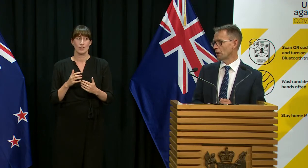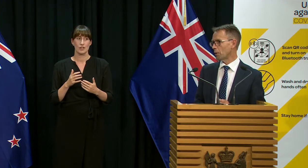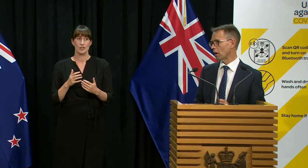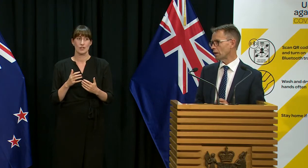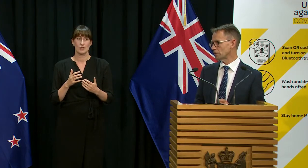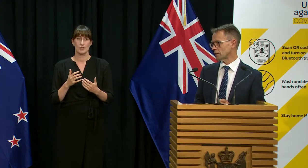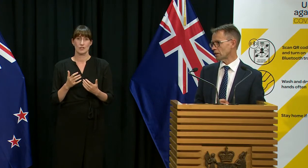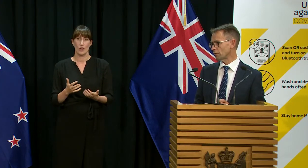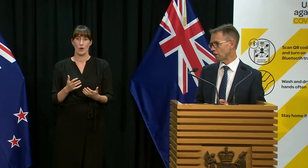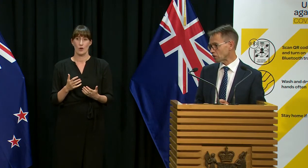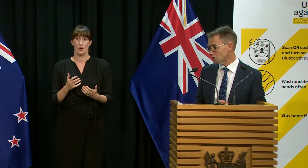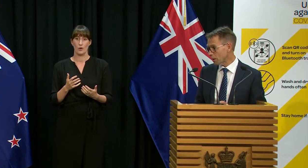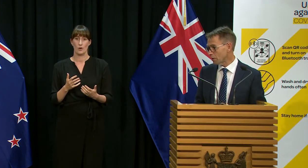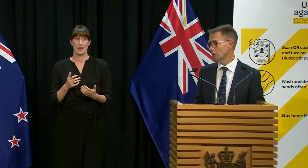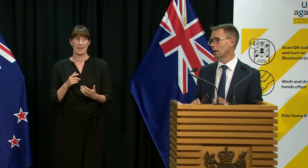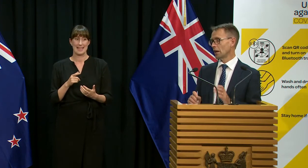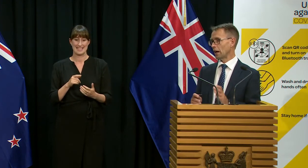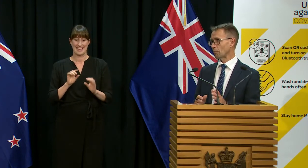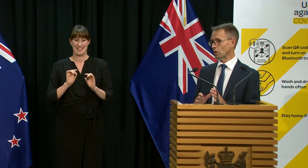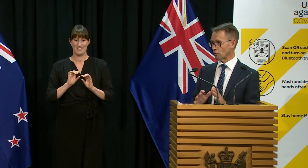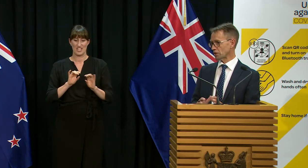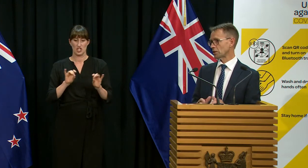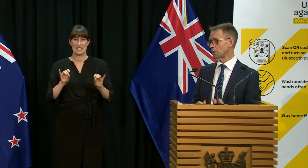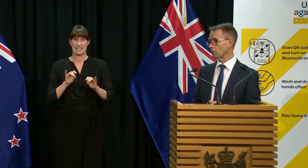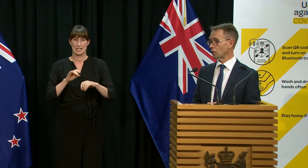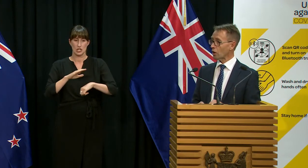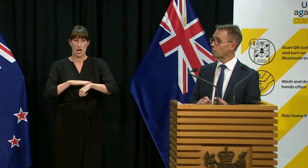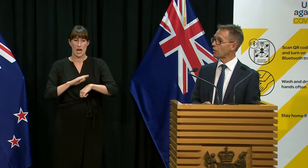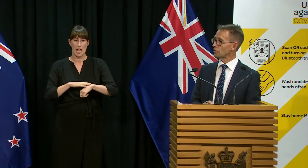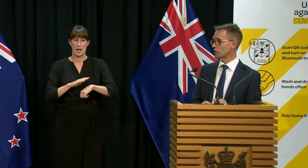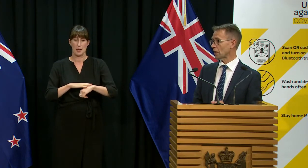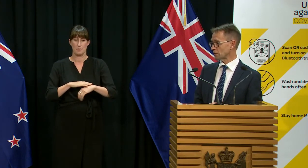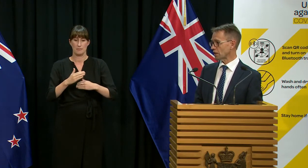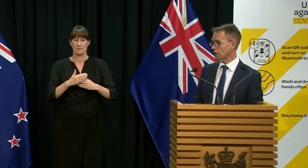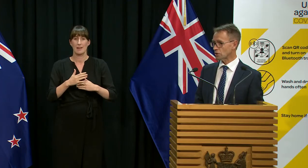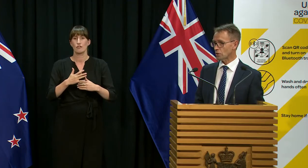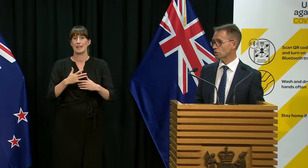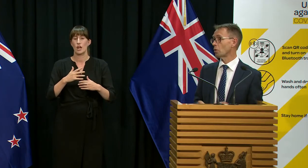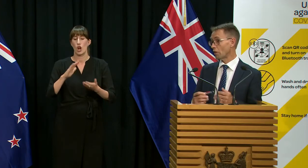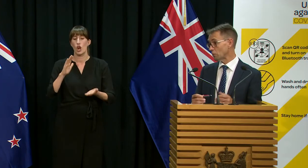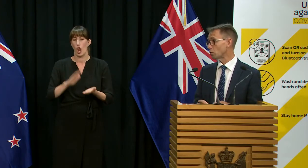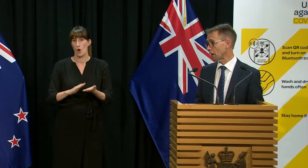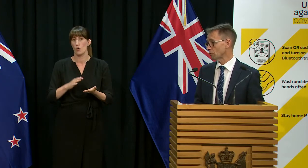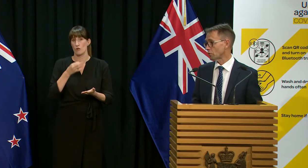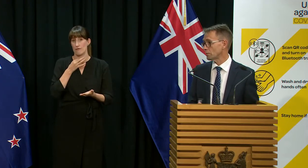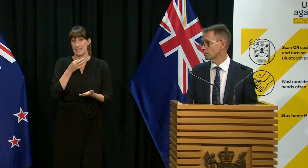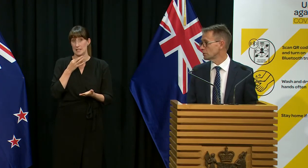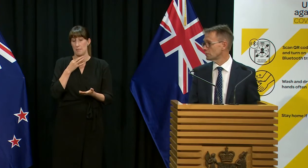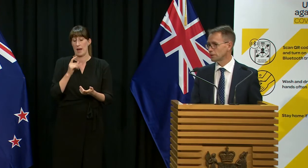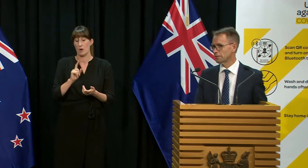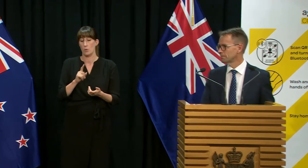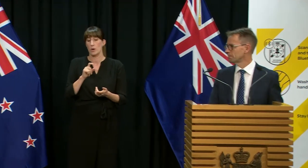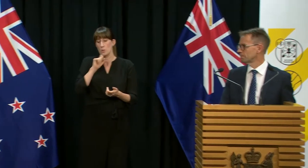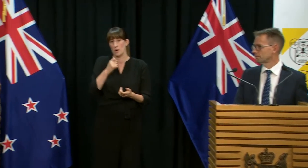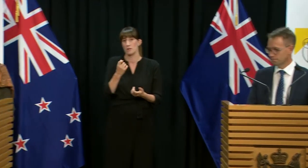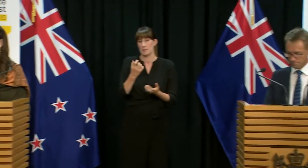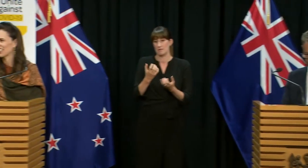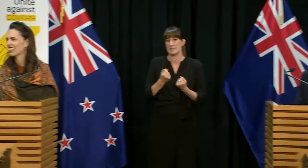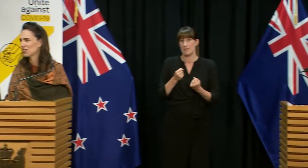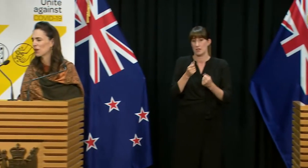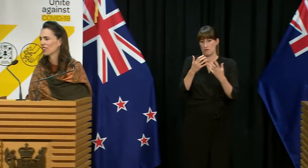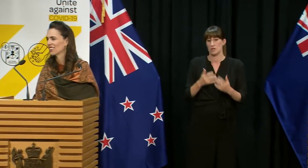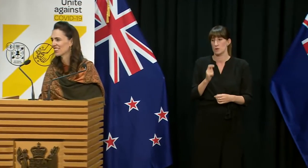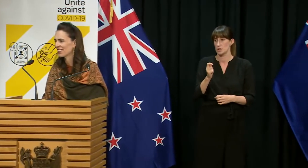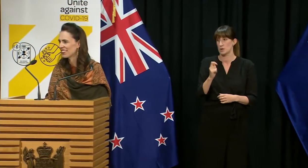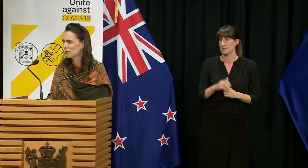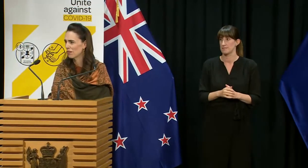captured by his infectious period, the risk to be very low. But those are the outstanding results. They will come through. He also had negative serology